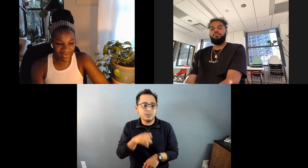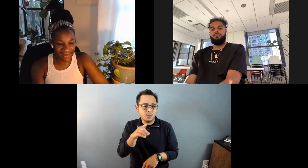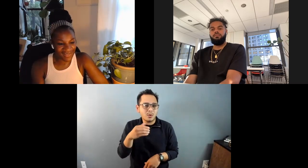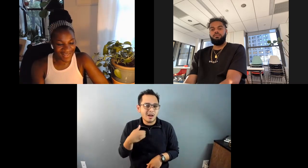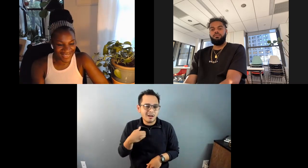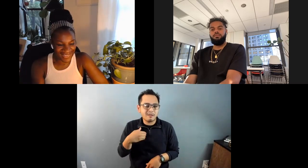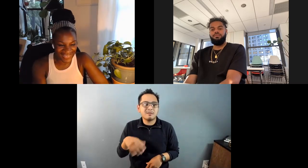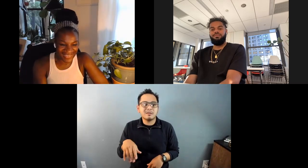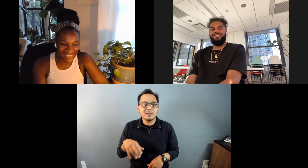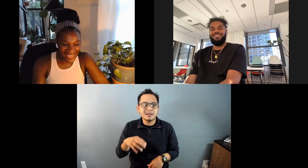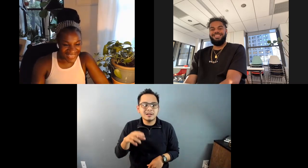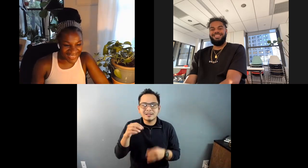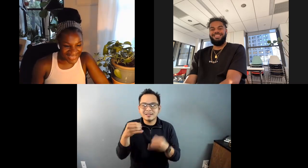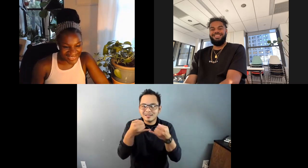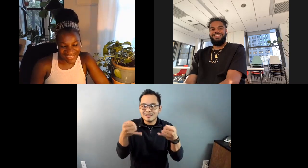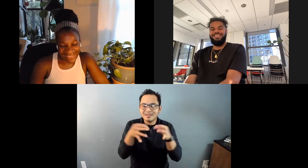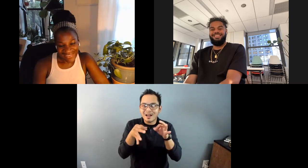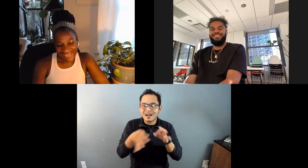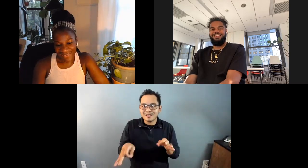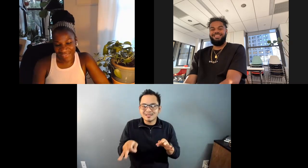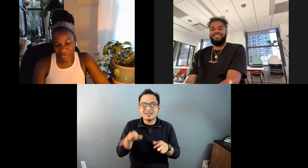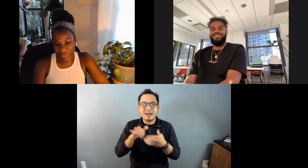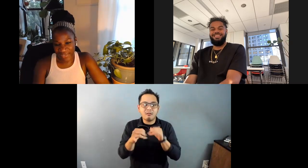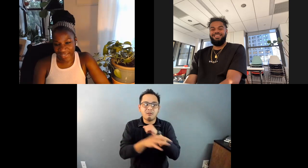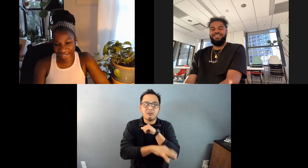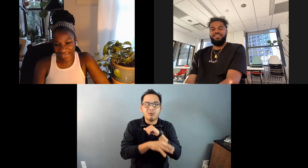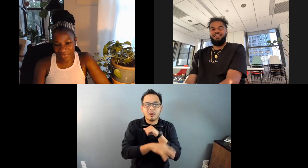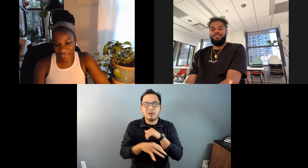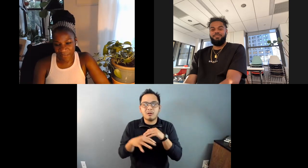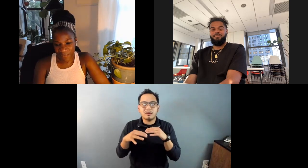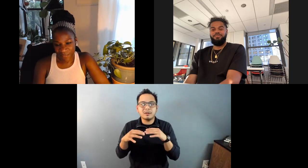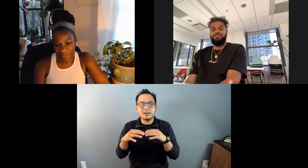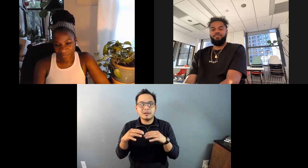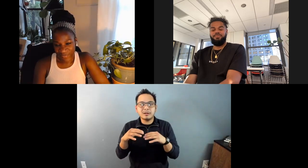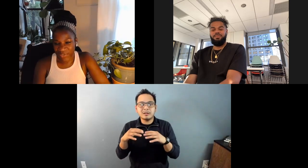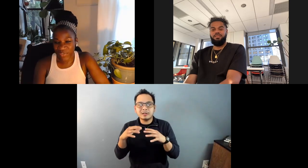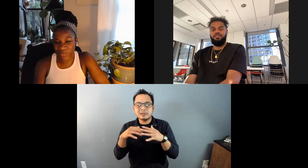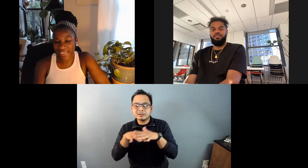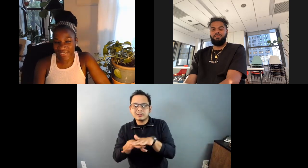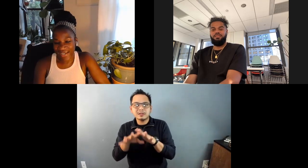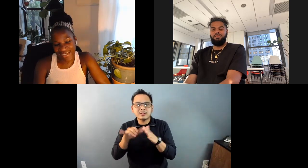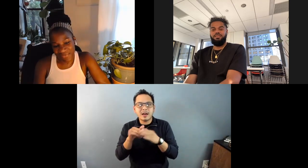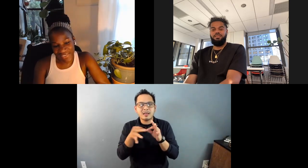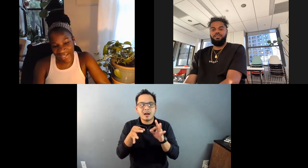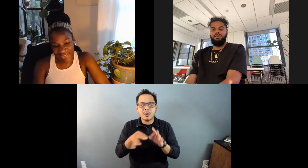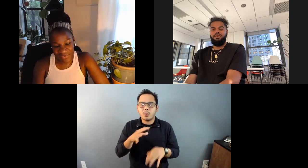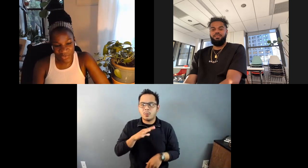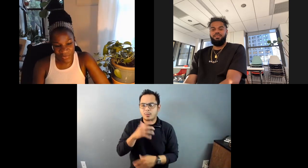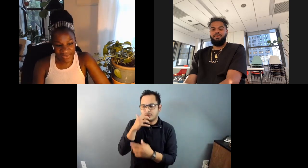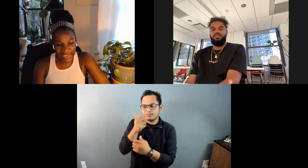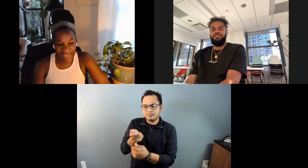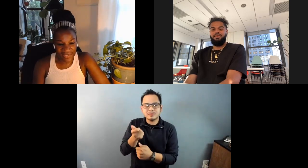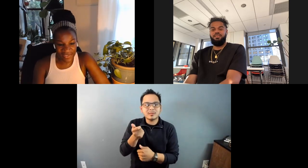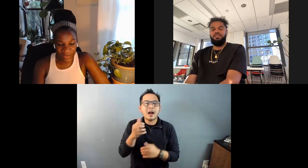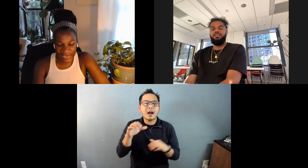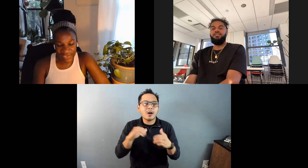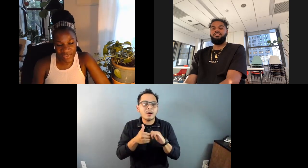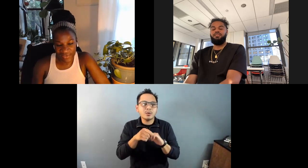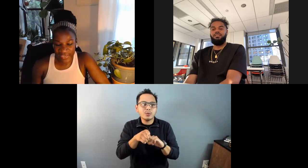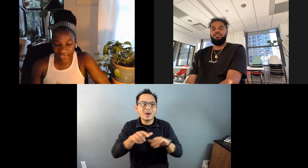Yonkers and like a little girl from Guyana, like who's connects to that, I guess, rage and that outsider feeling, I